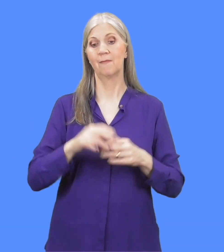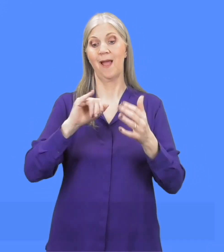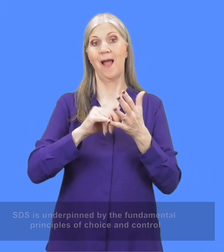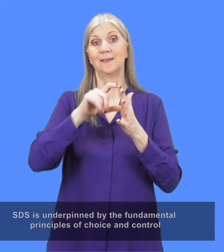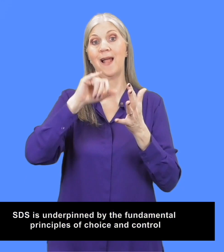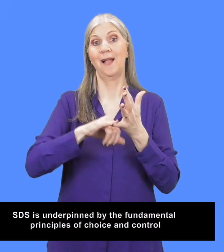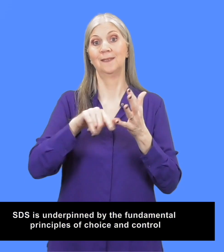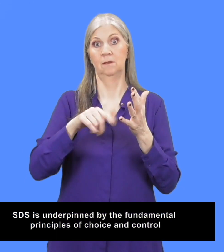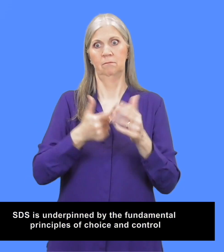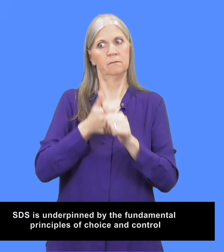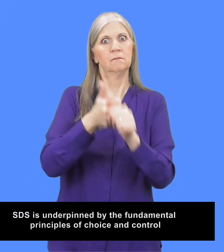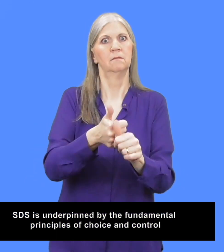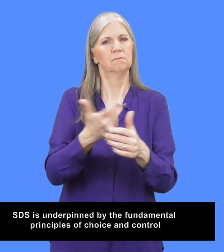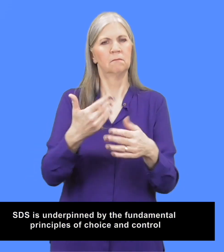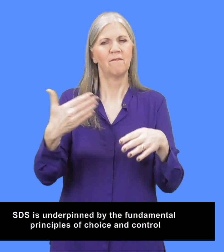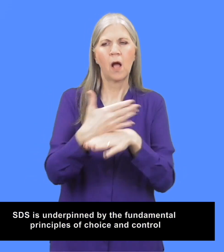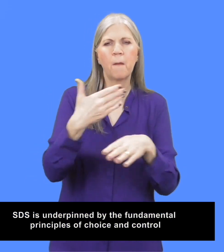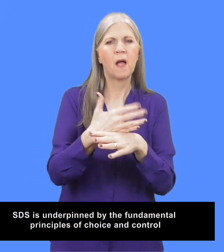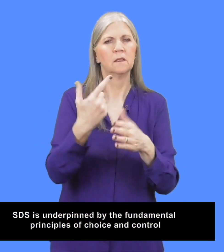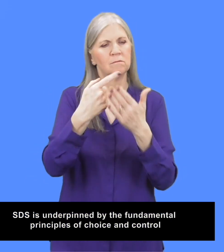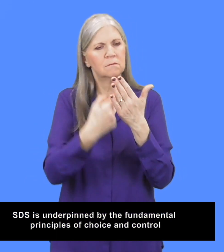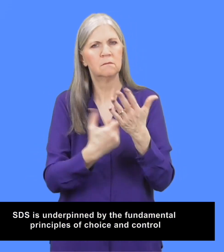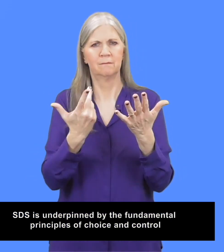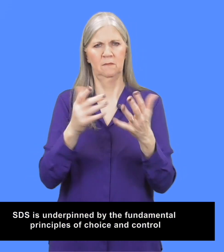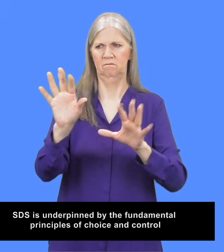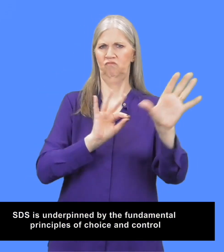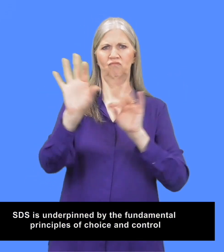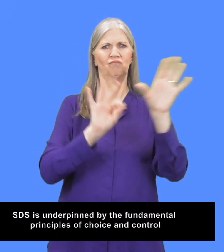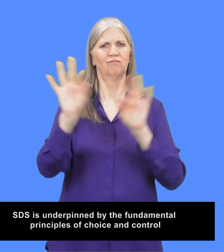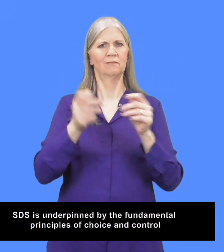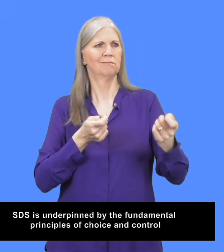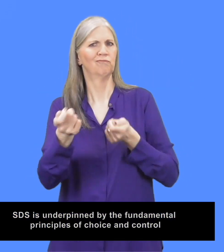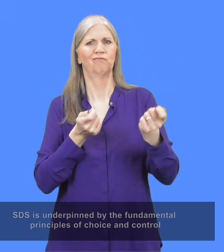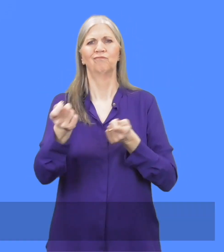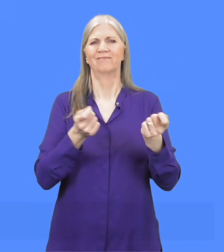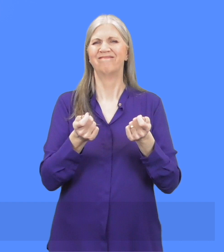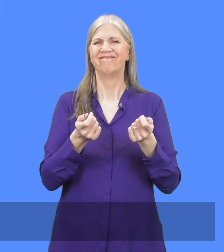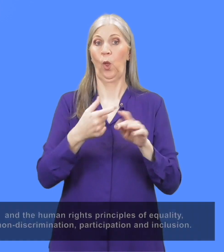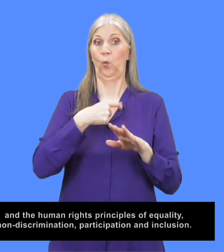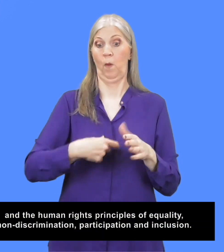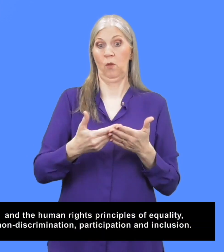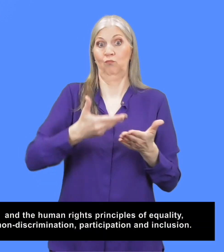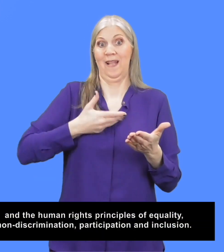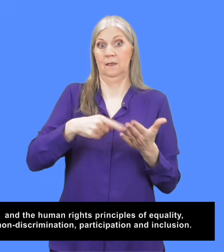SDS is underpinned by the fundamental principles of choice and control, and the human rights principles of